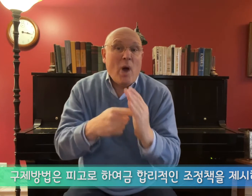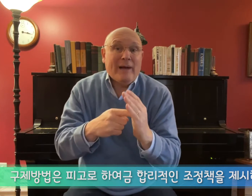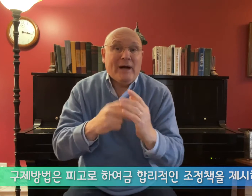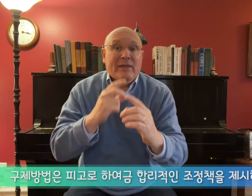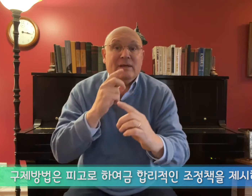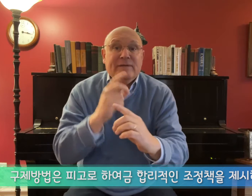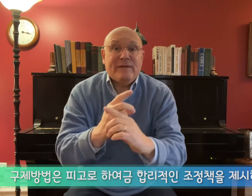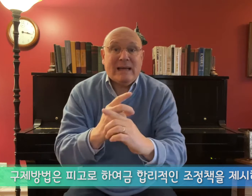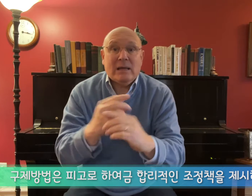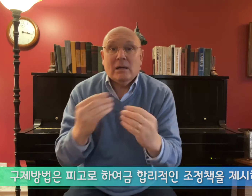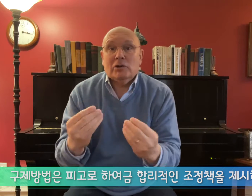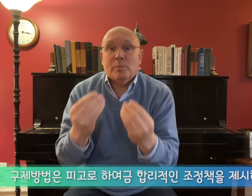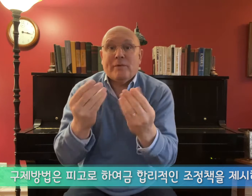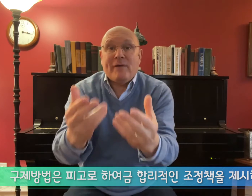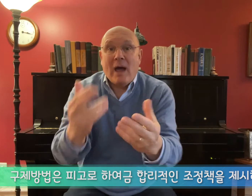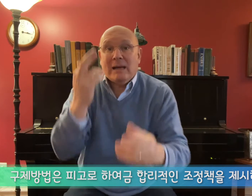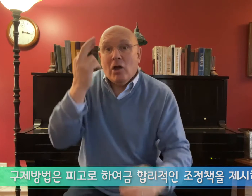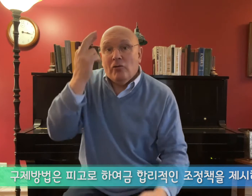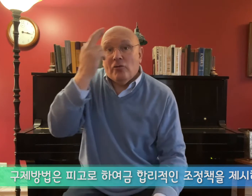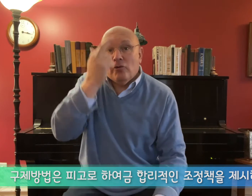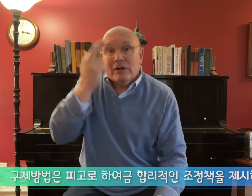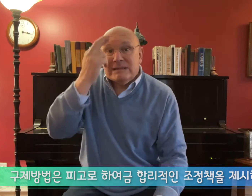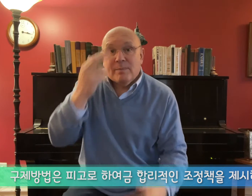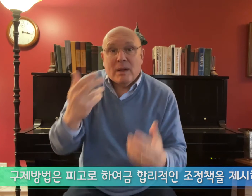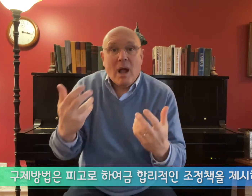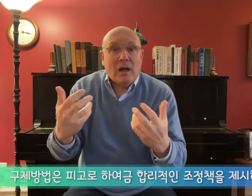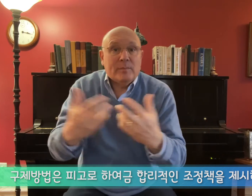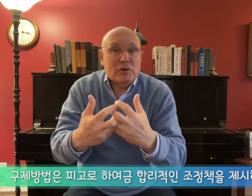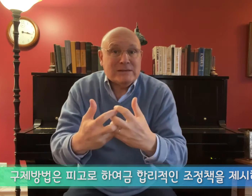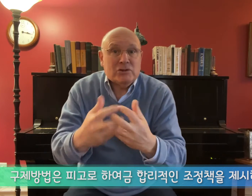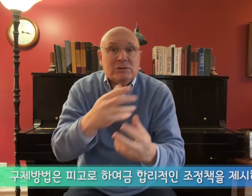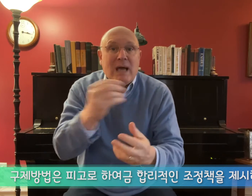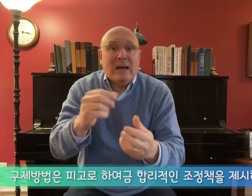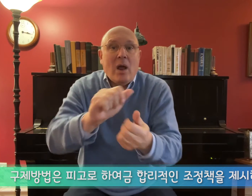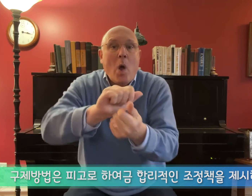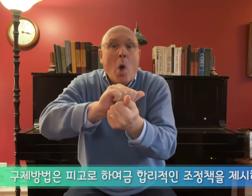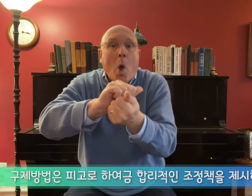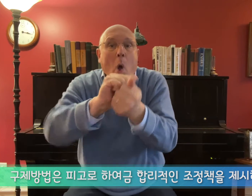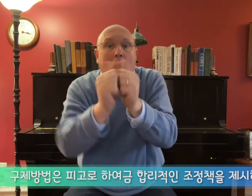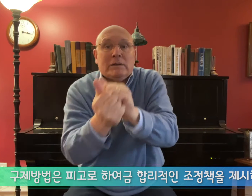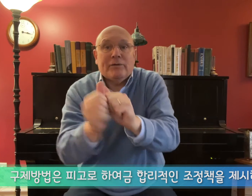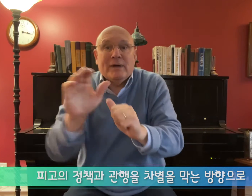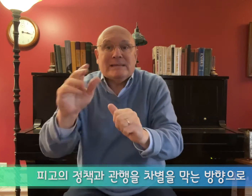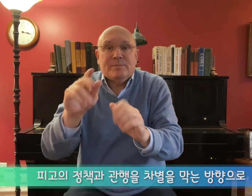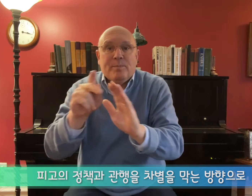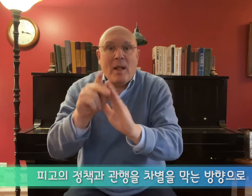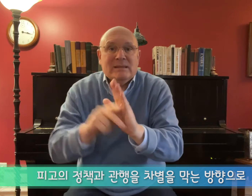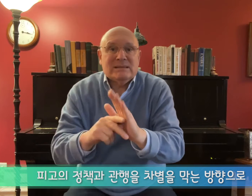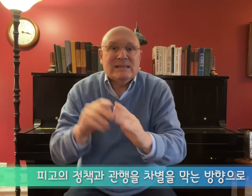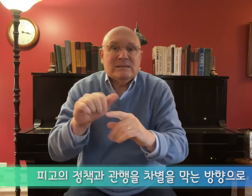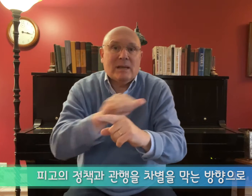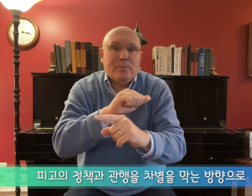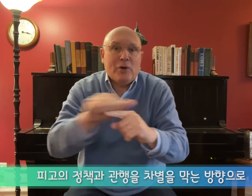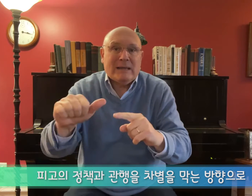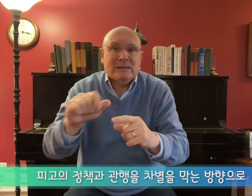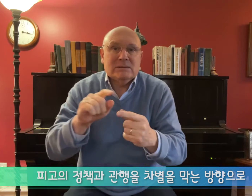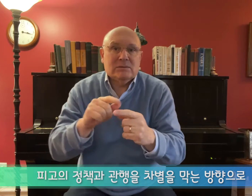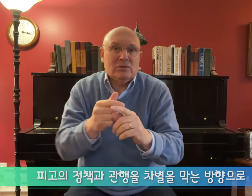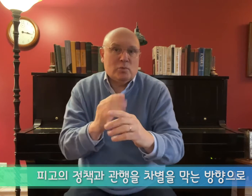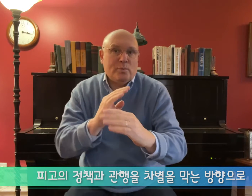Remedies include requiring the defendant to provide reasonable accommodations and alter its